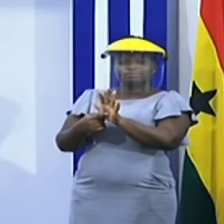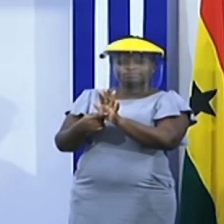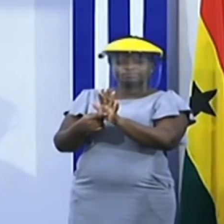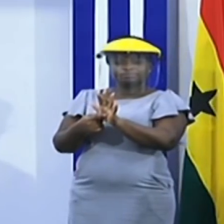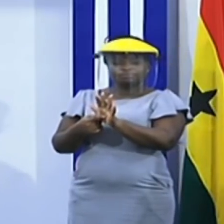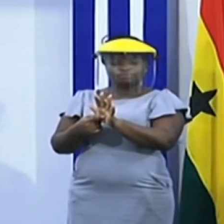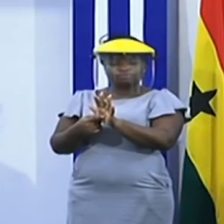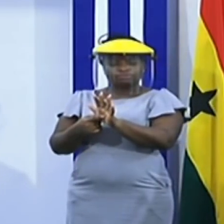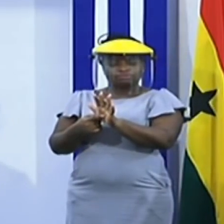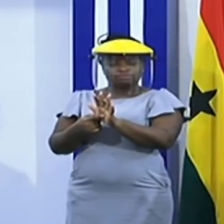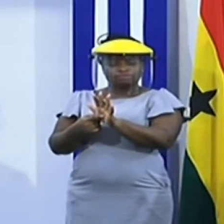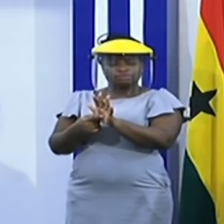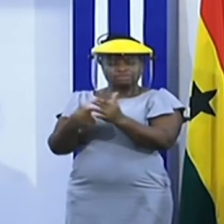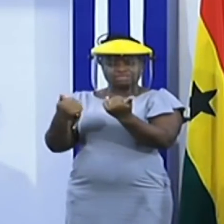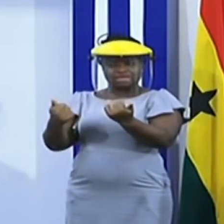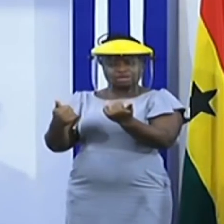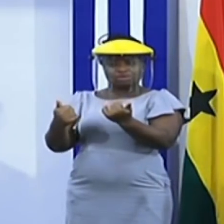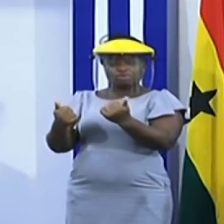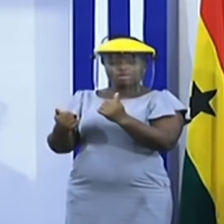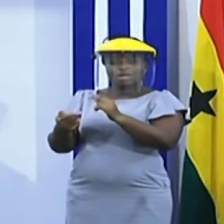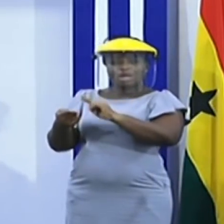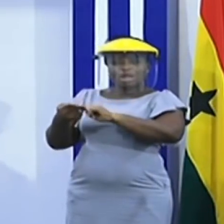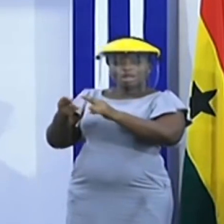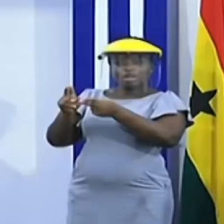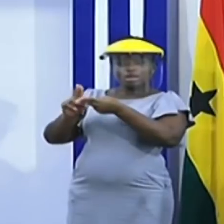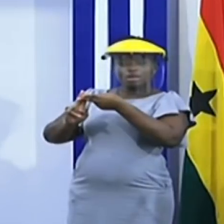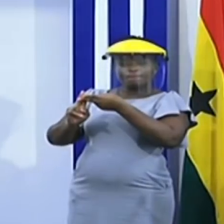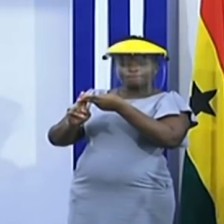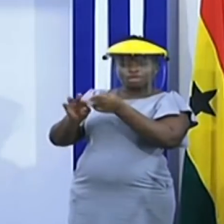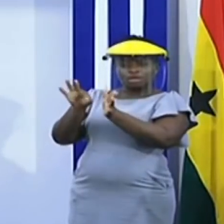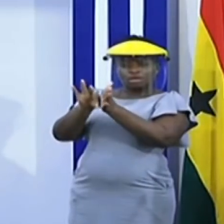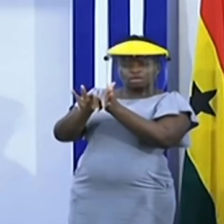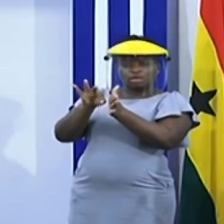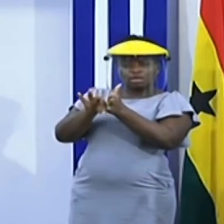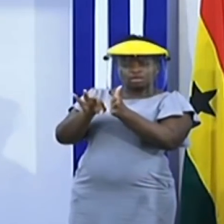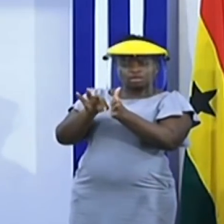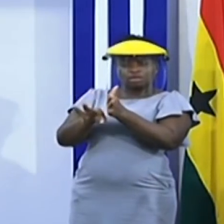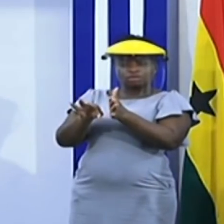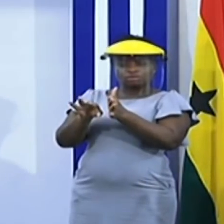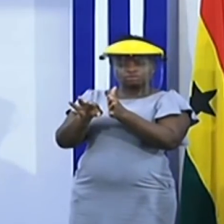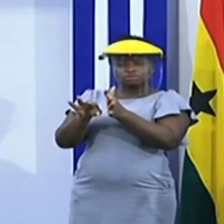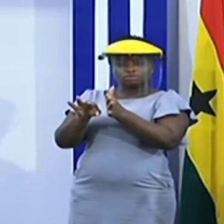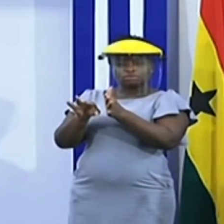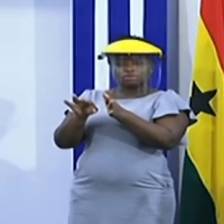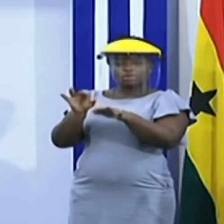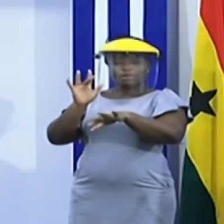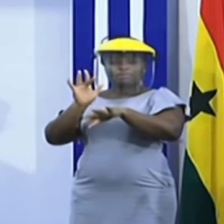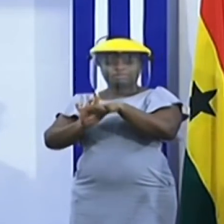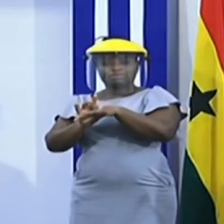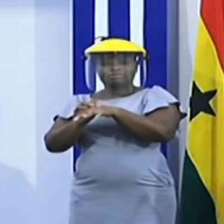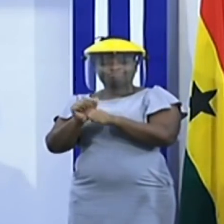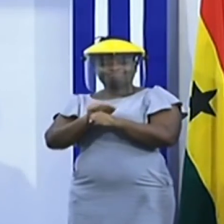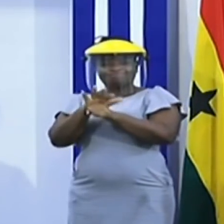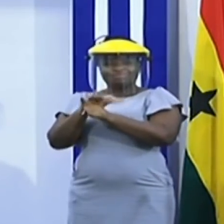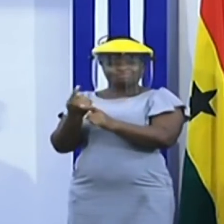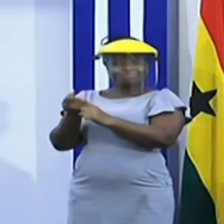let me get back. So our total cumulative count of cases from the first to the